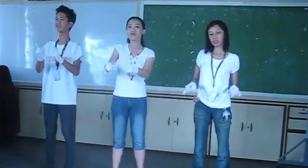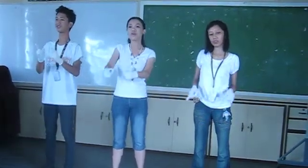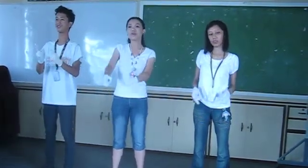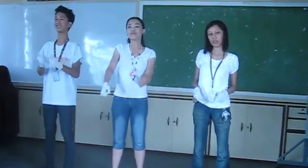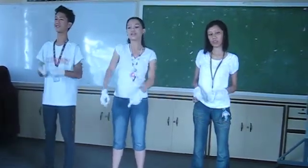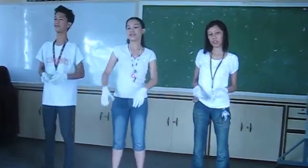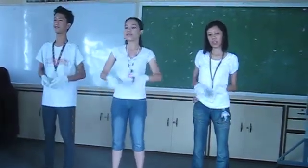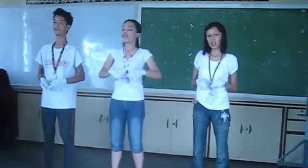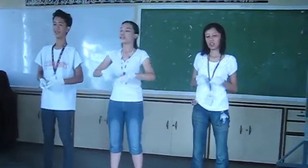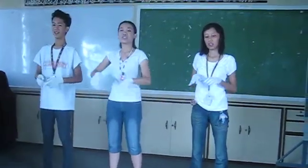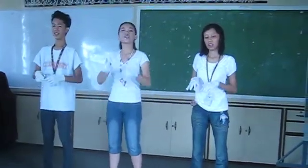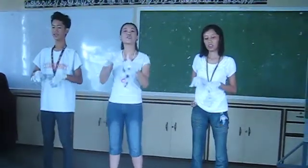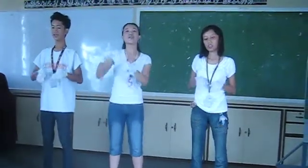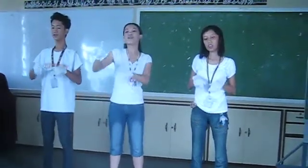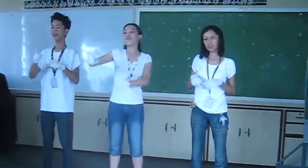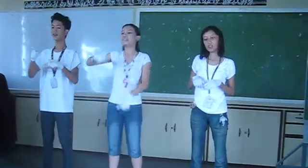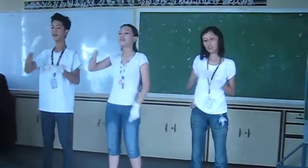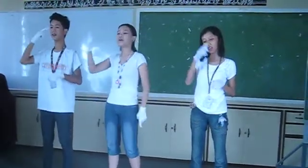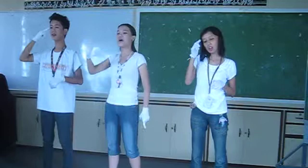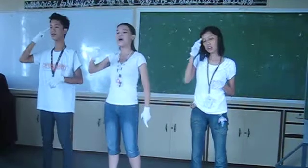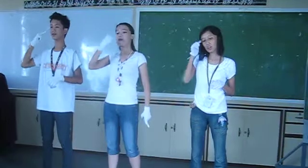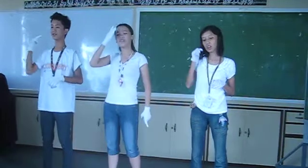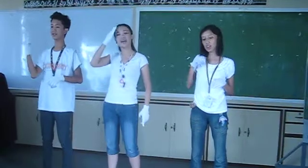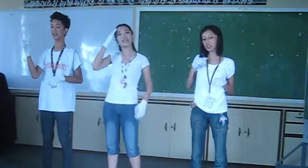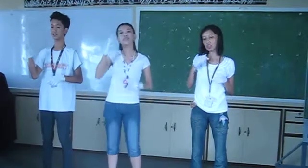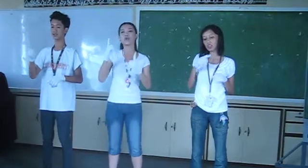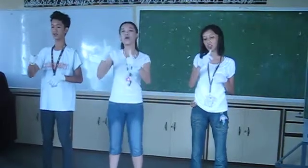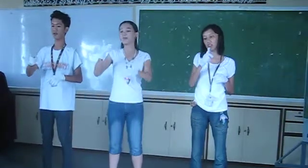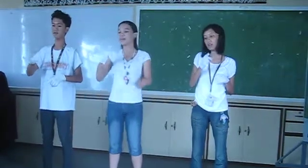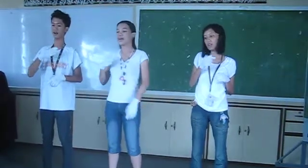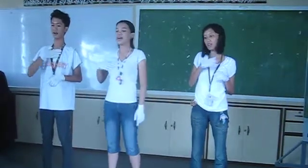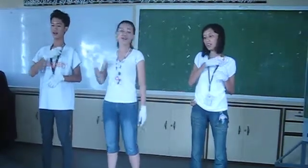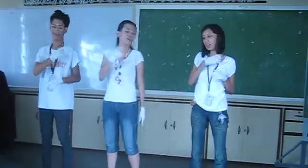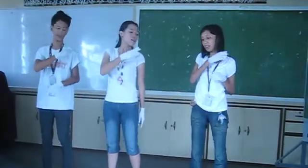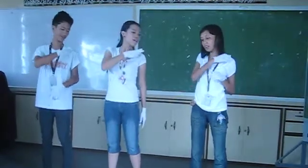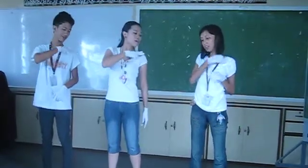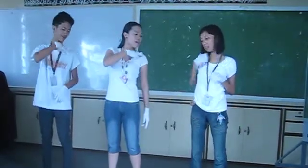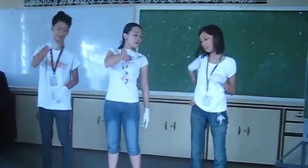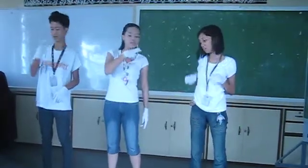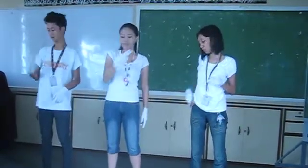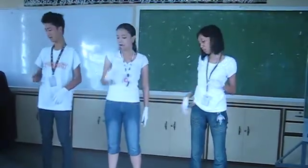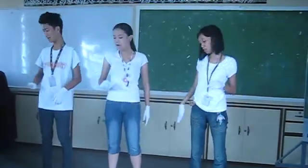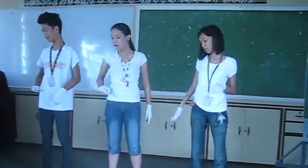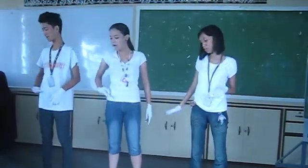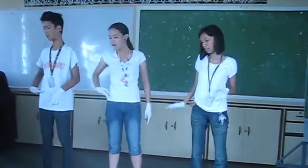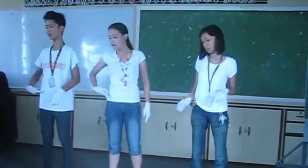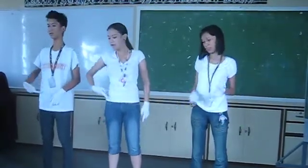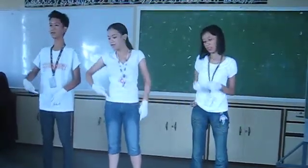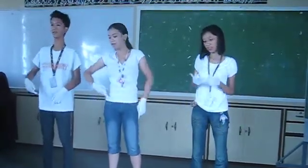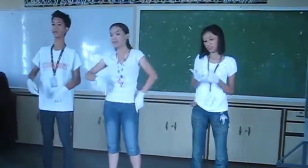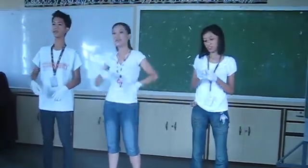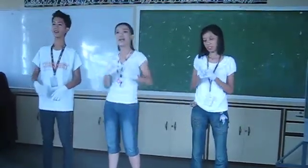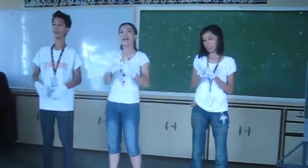you. Did you ever know that you're my hero?